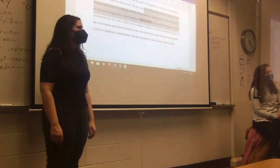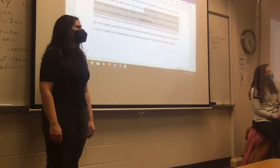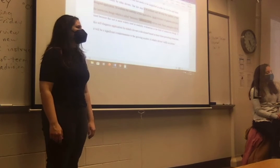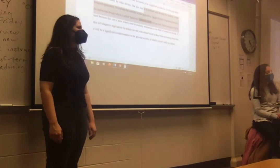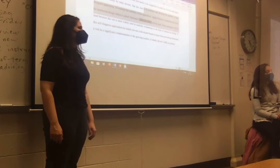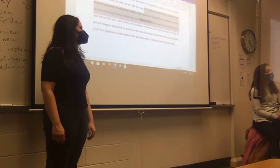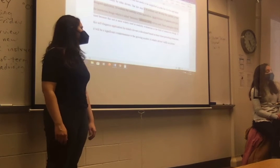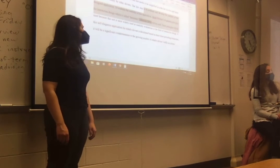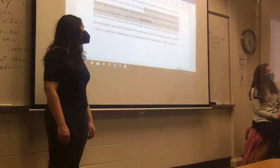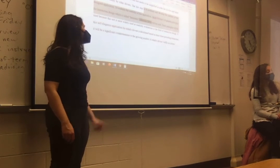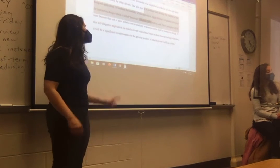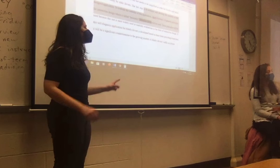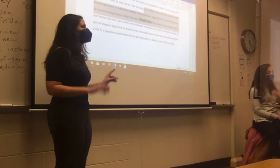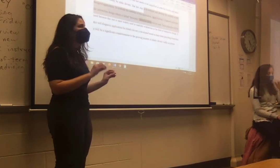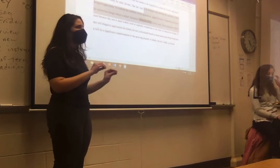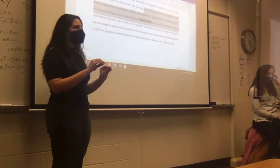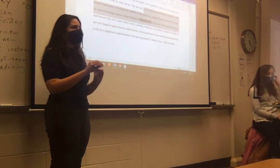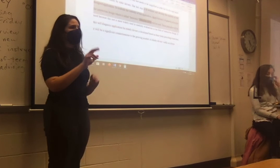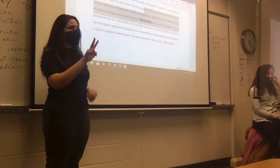Move 3D.